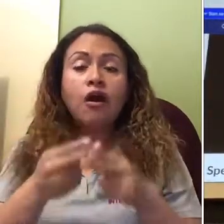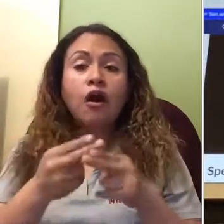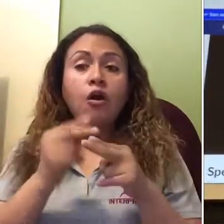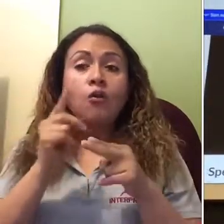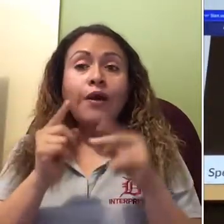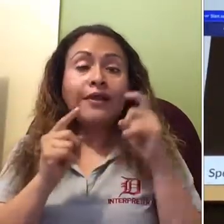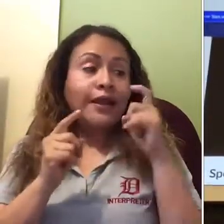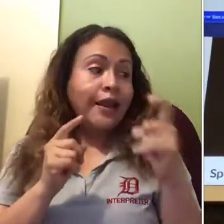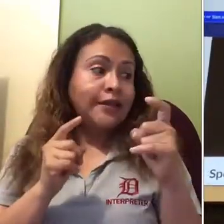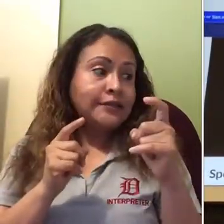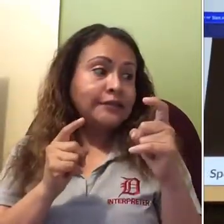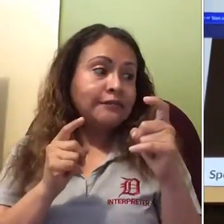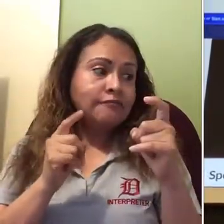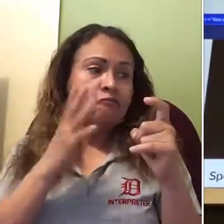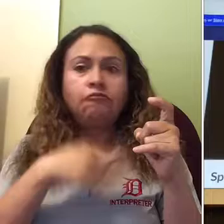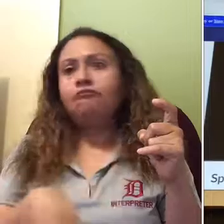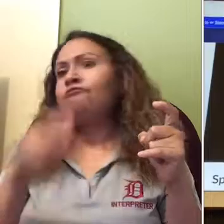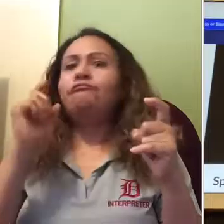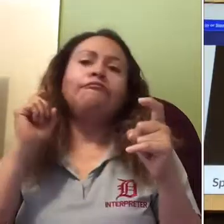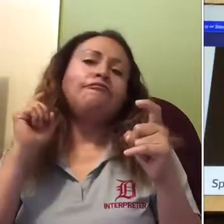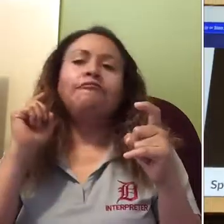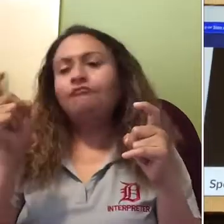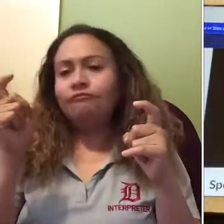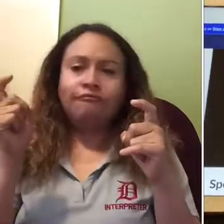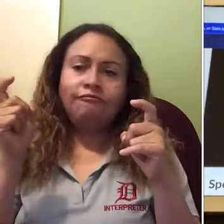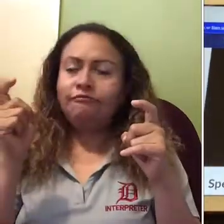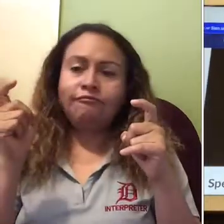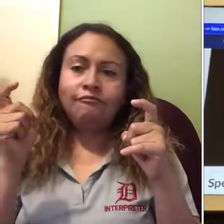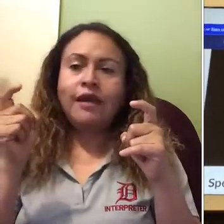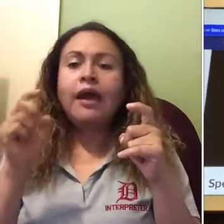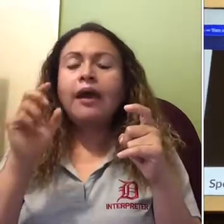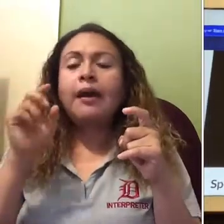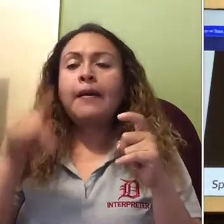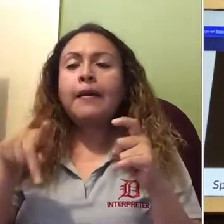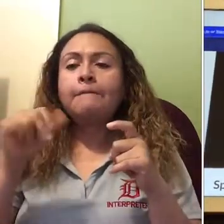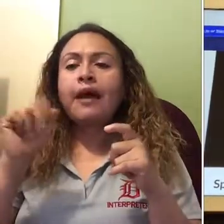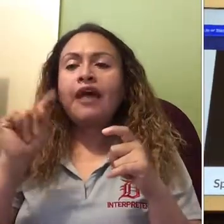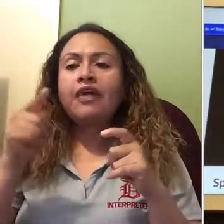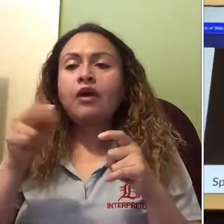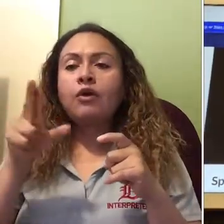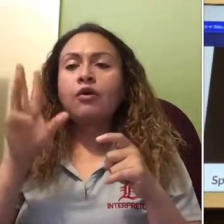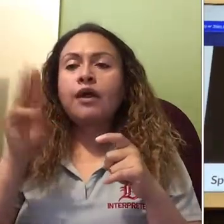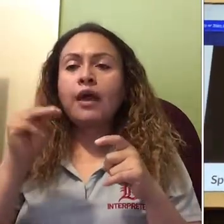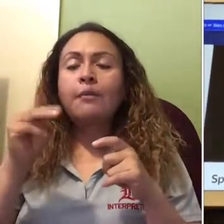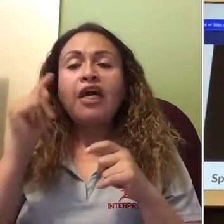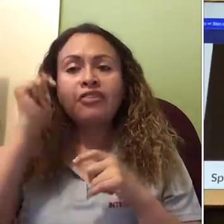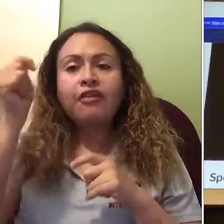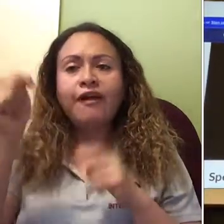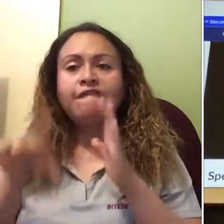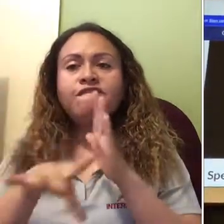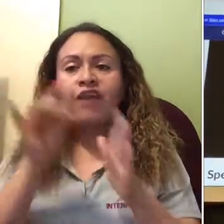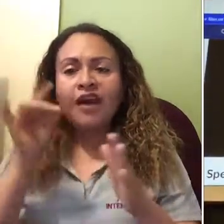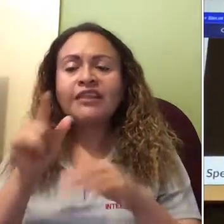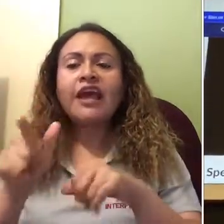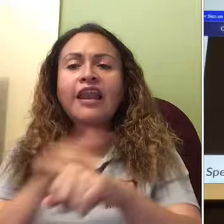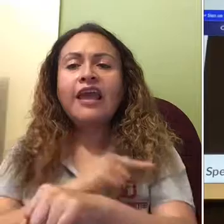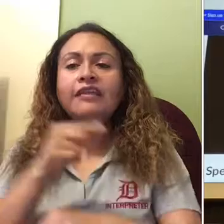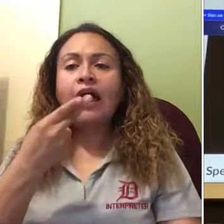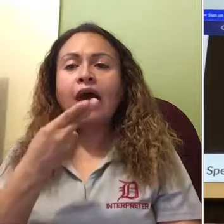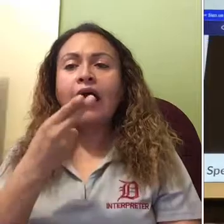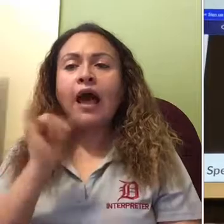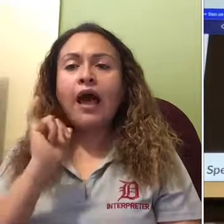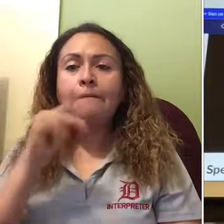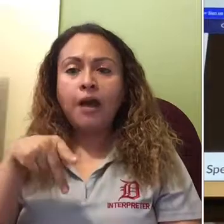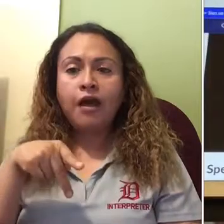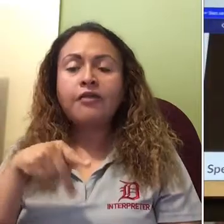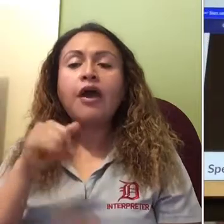legs x, the other leg is also going to be x, and then we can use the Pythagorean theorem to figure out the length of the hypotenuse. So the length of the hypotenuse, let's call